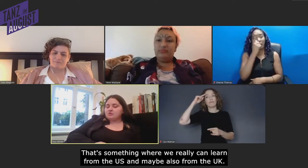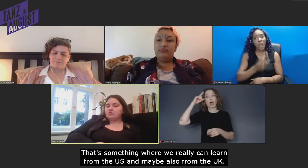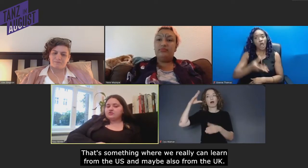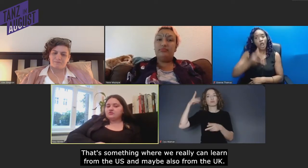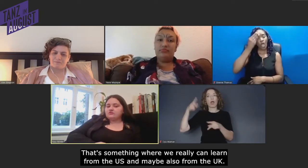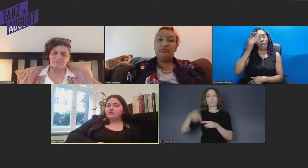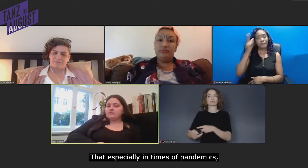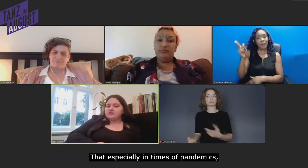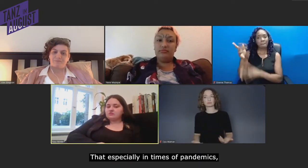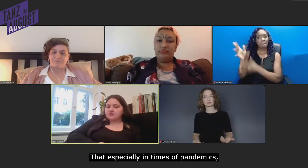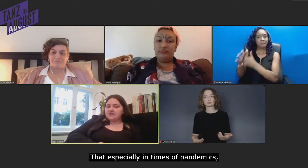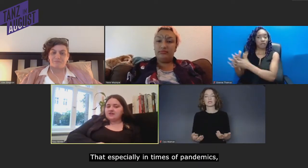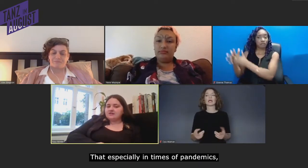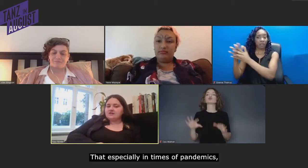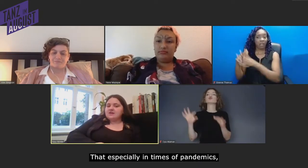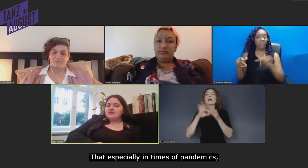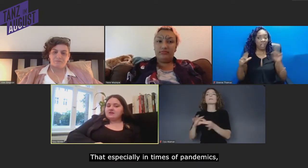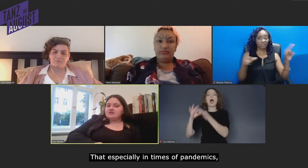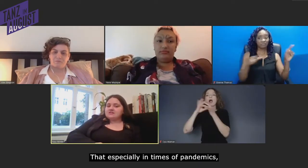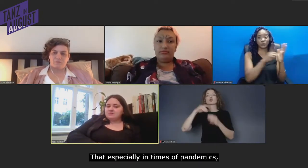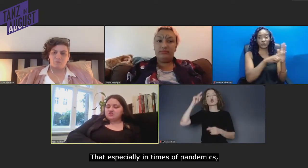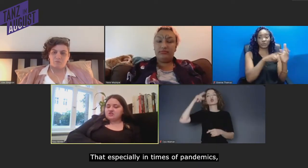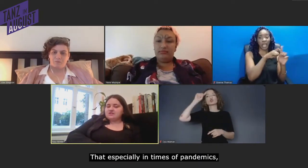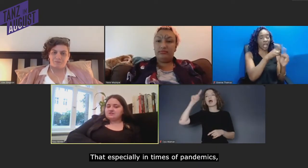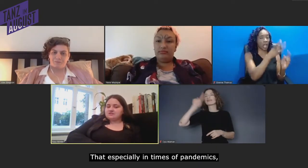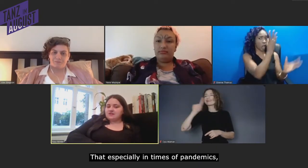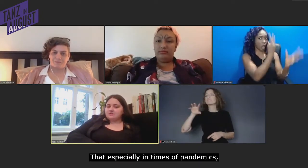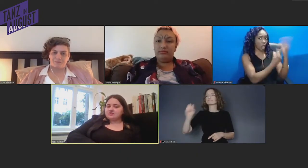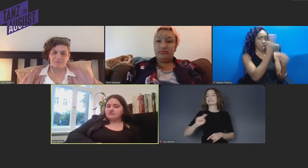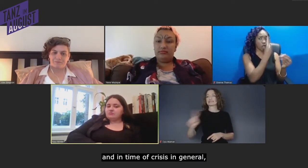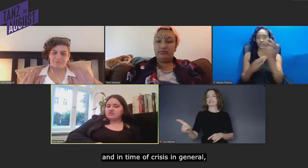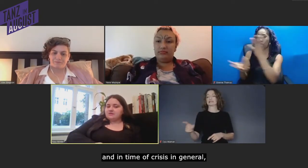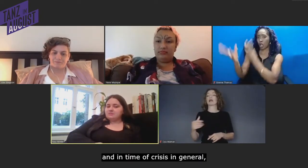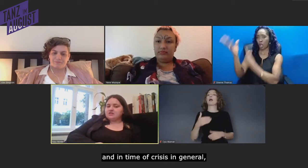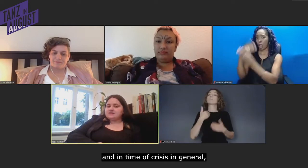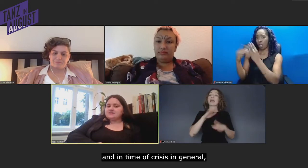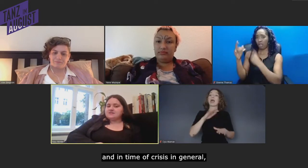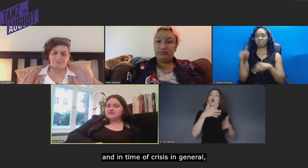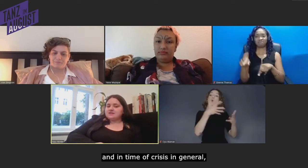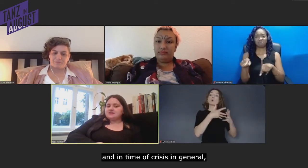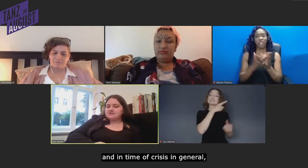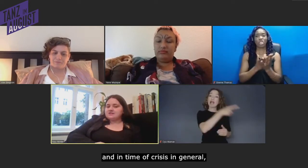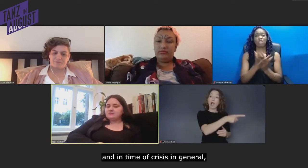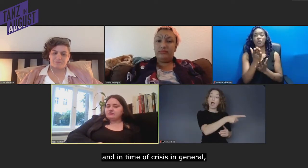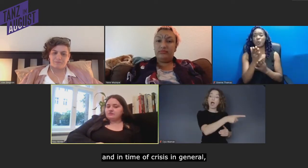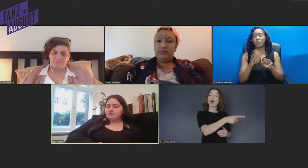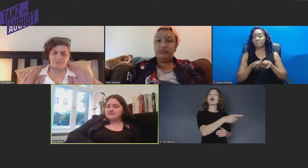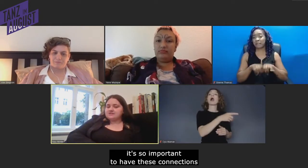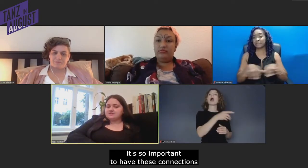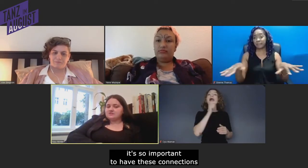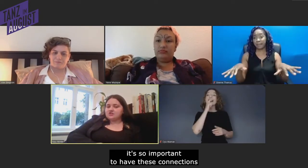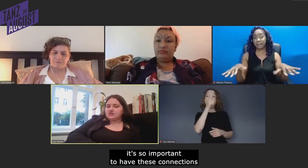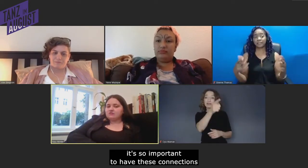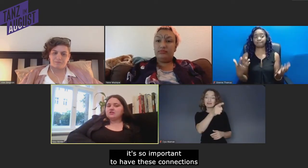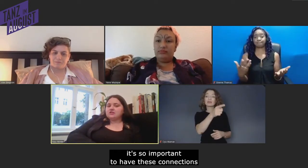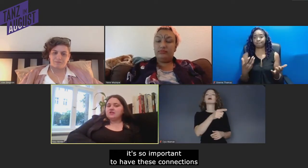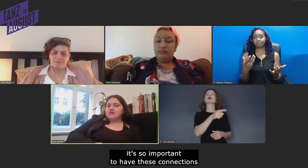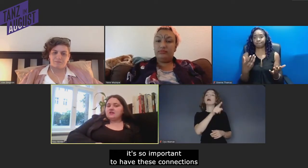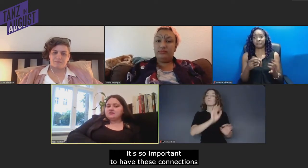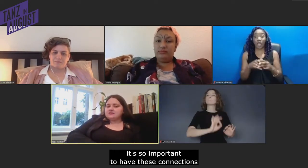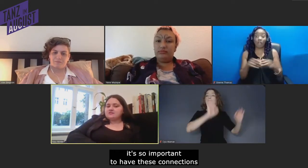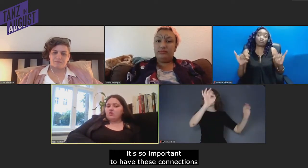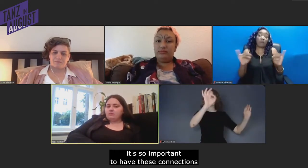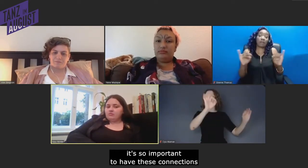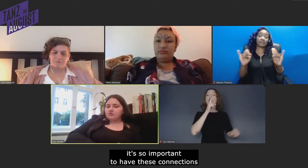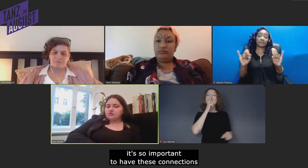maybe also from the UK, that especially in times of pandemics and in times of crisis in general,